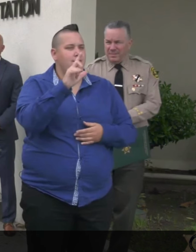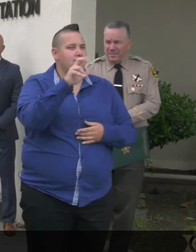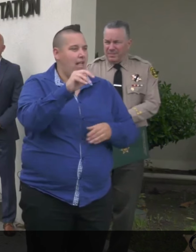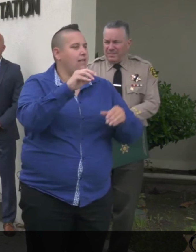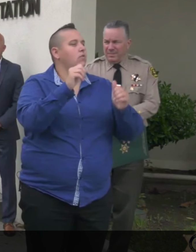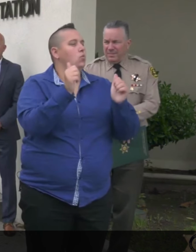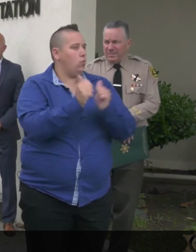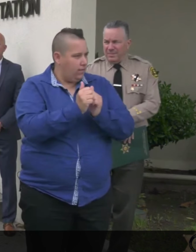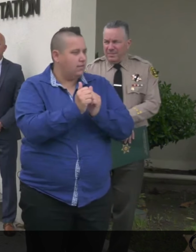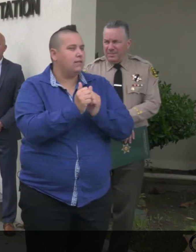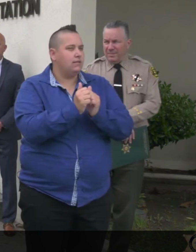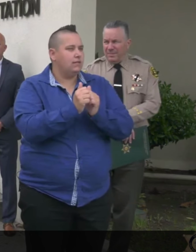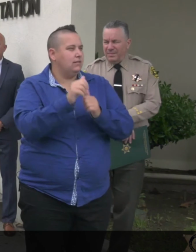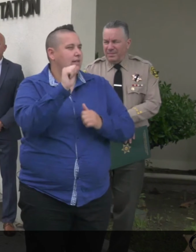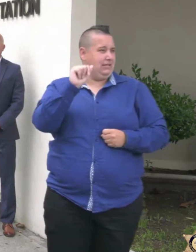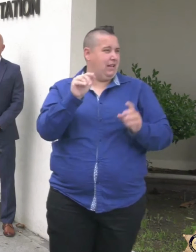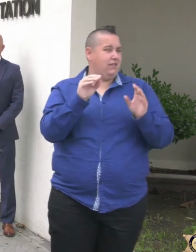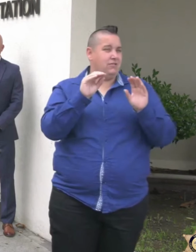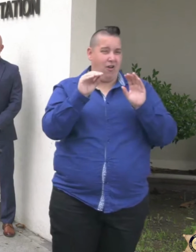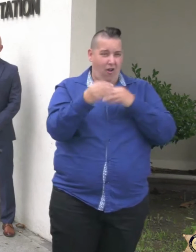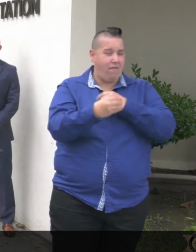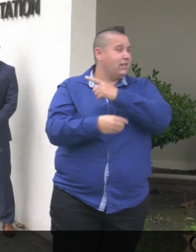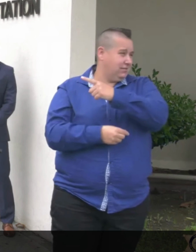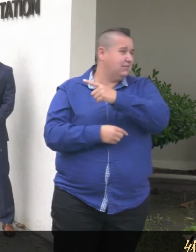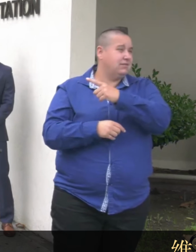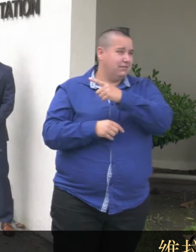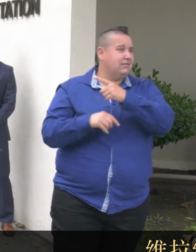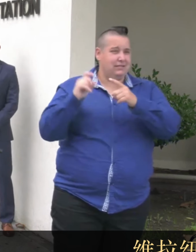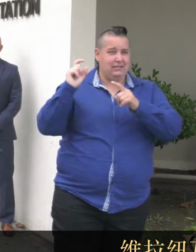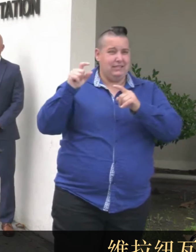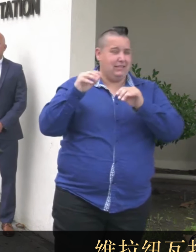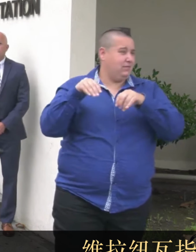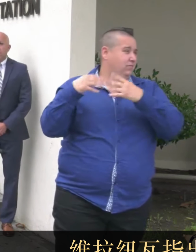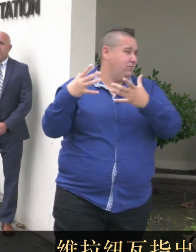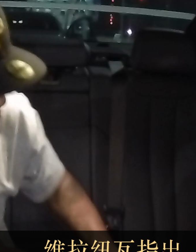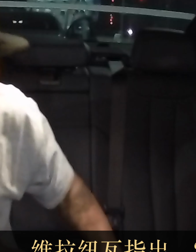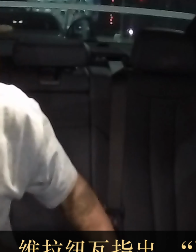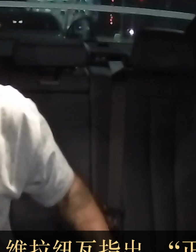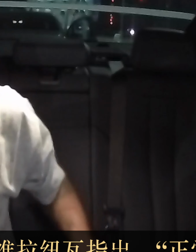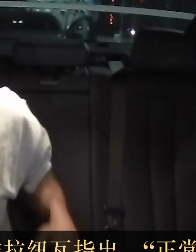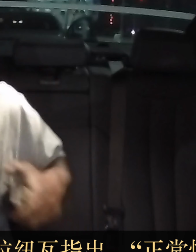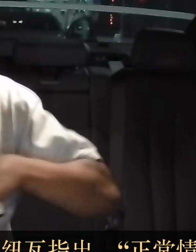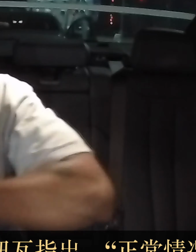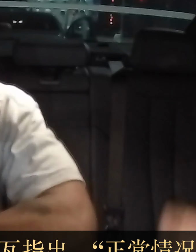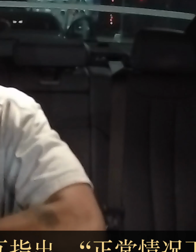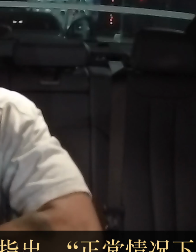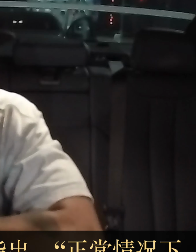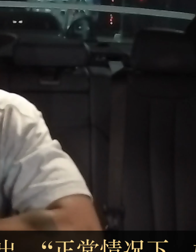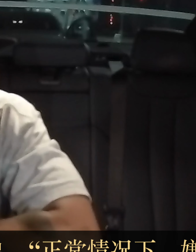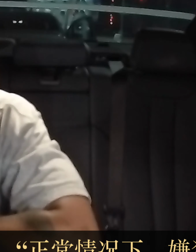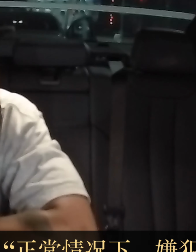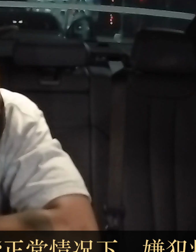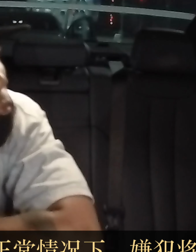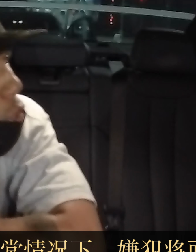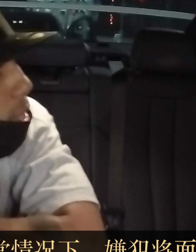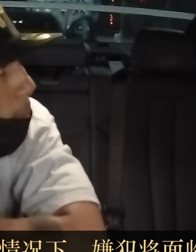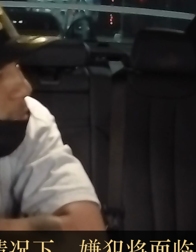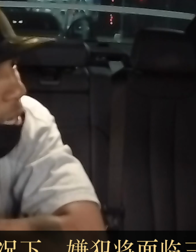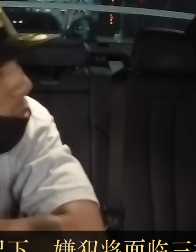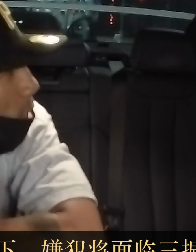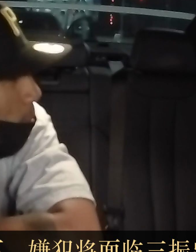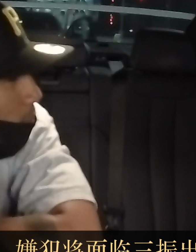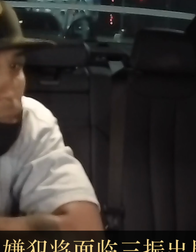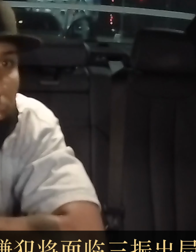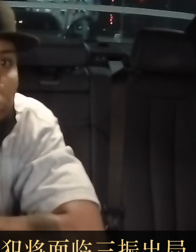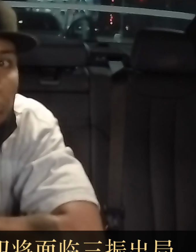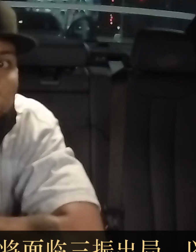in possession of ammunition. Under normal circumstances, this individual will be looking at a third strike. Under